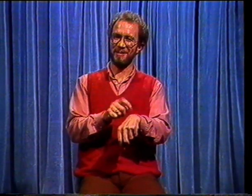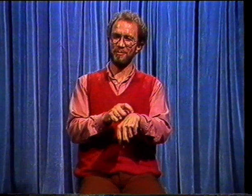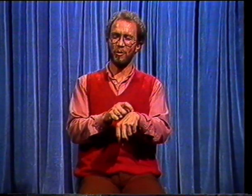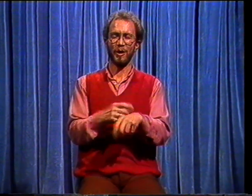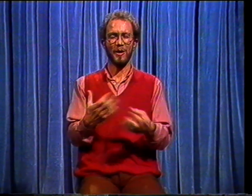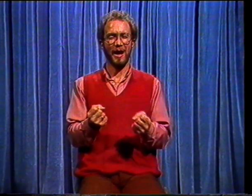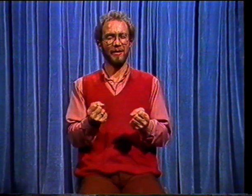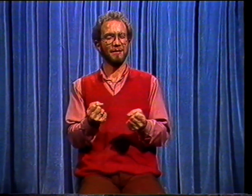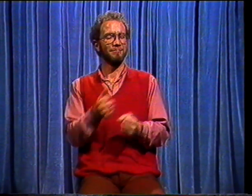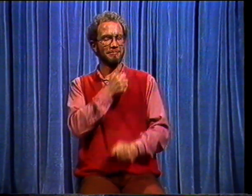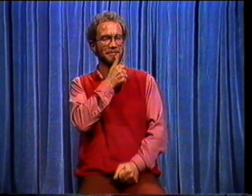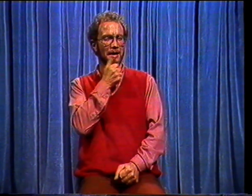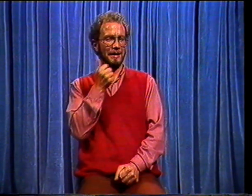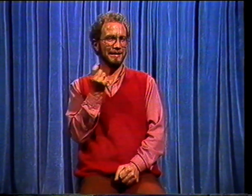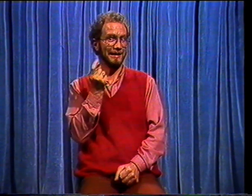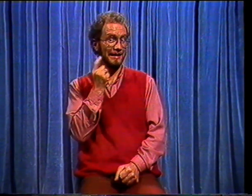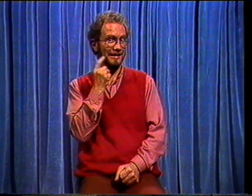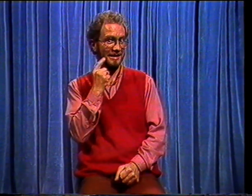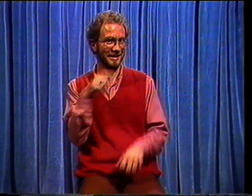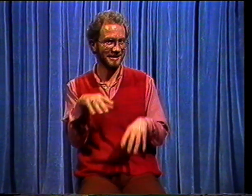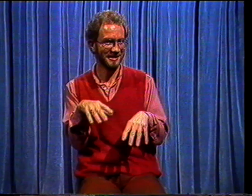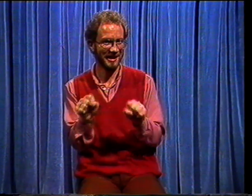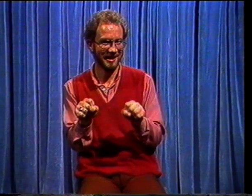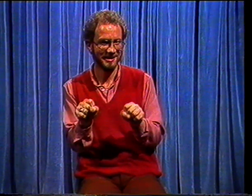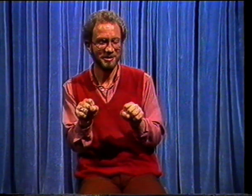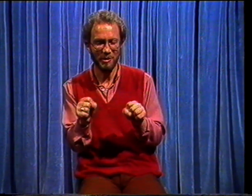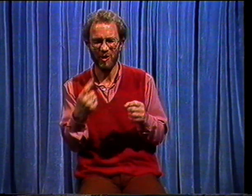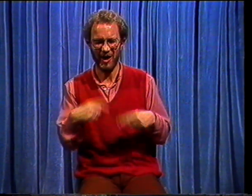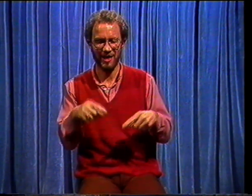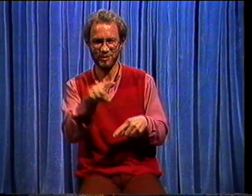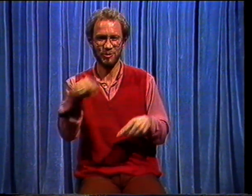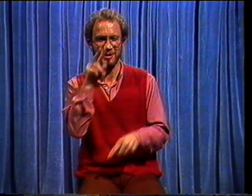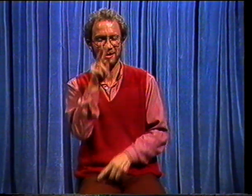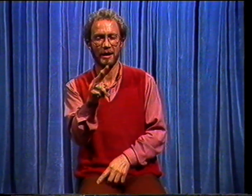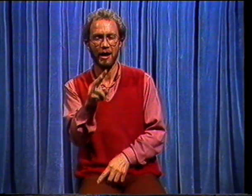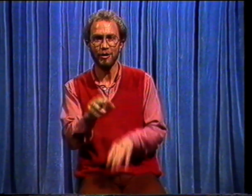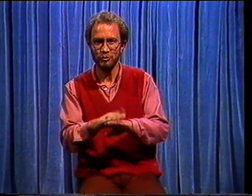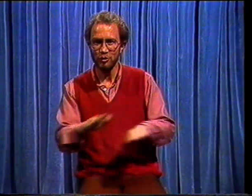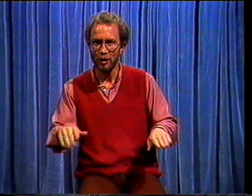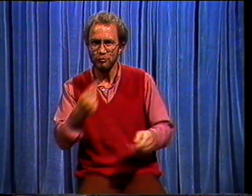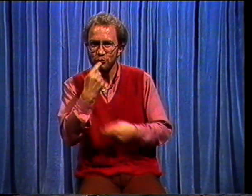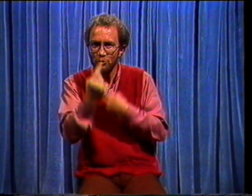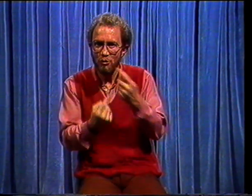This time, we're going to have a nice, easy start. We're going to let you see a children's